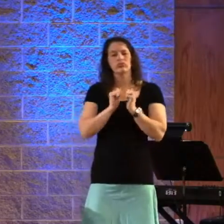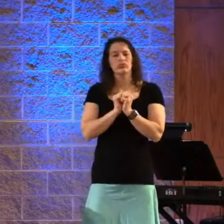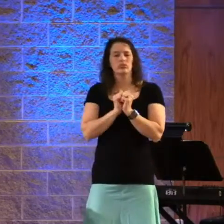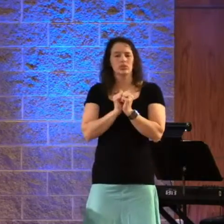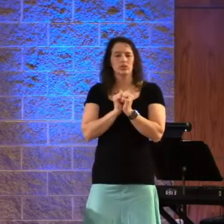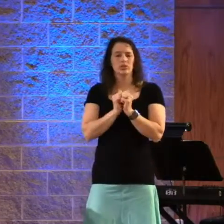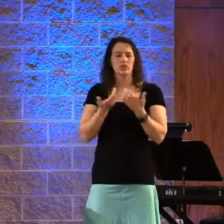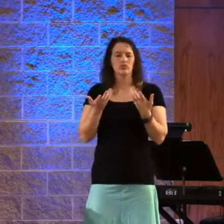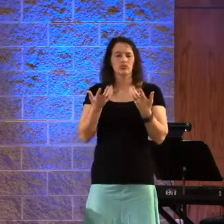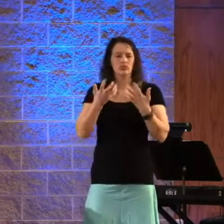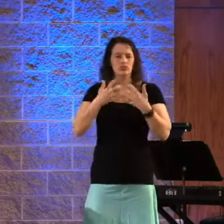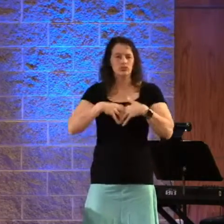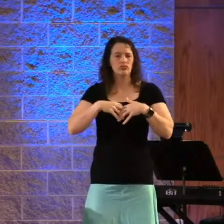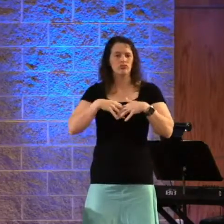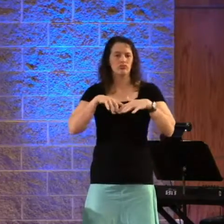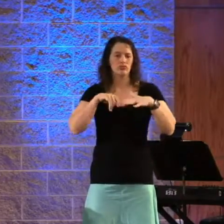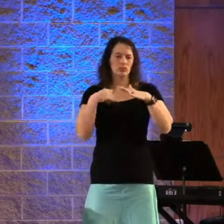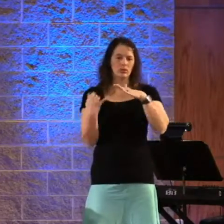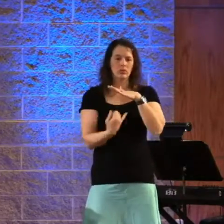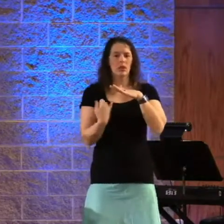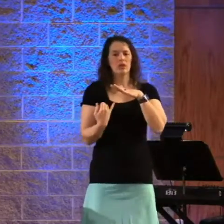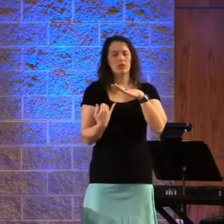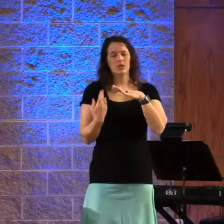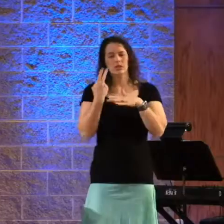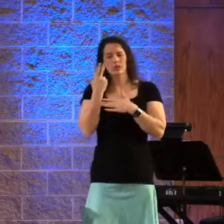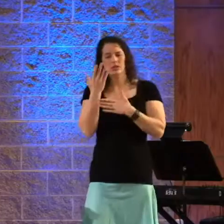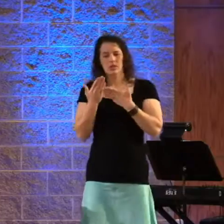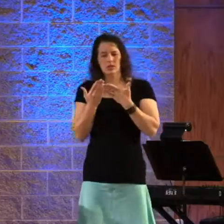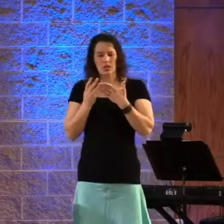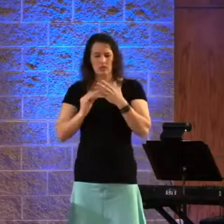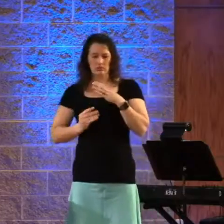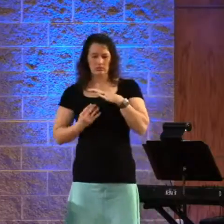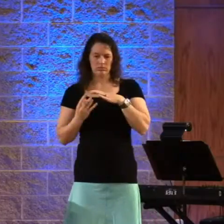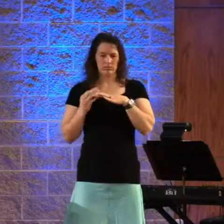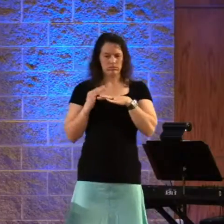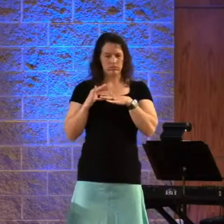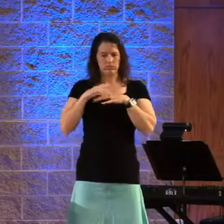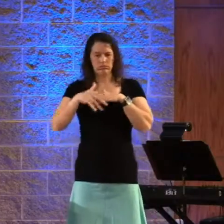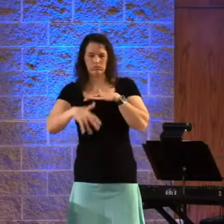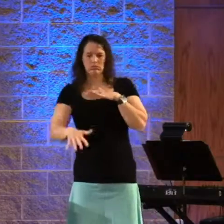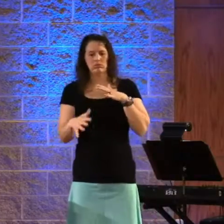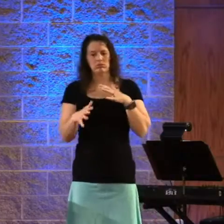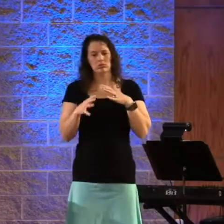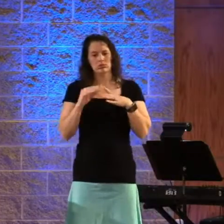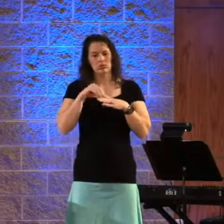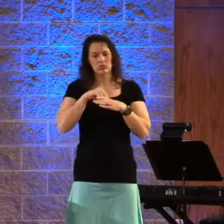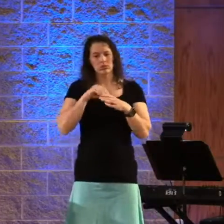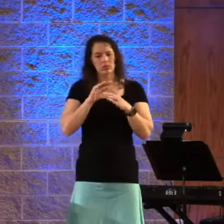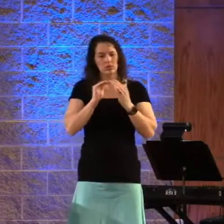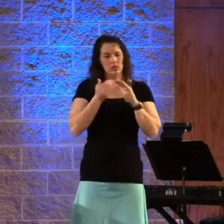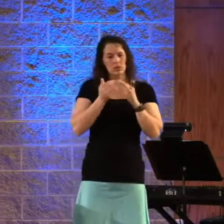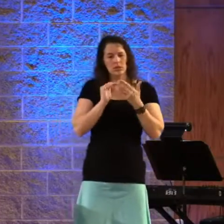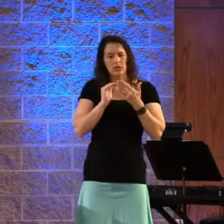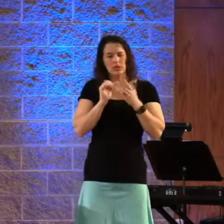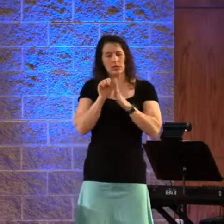see things starting to bubble up and boil over in communities and states around us. And Lord, as our